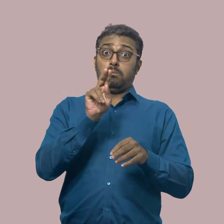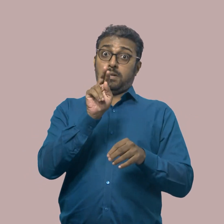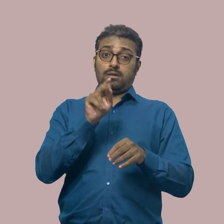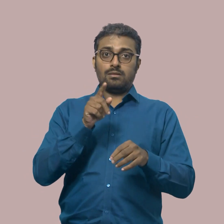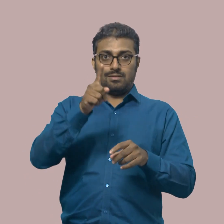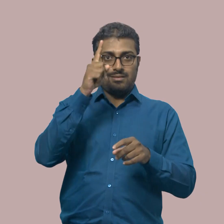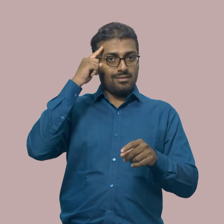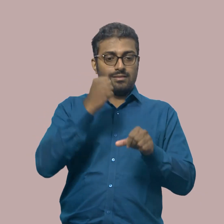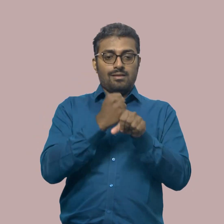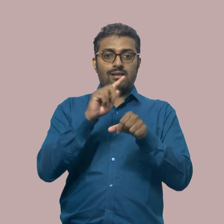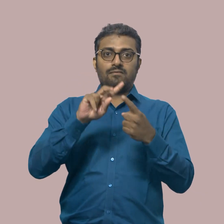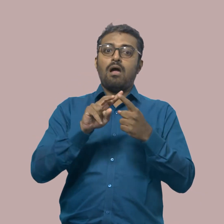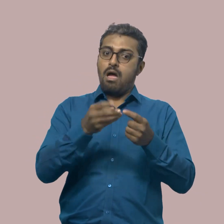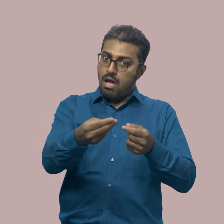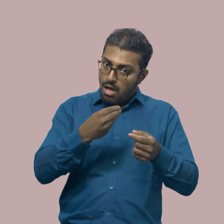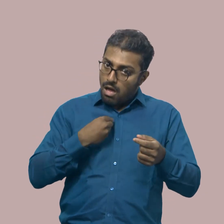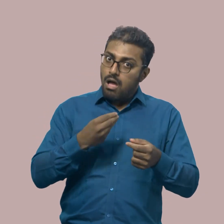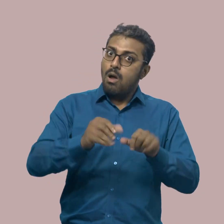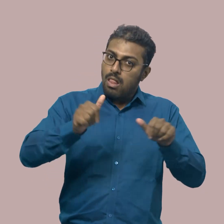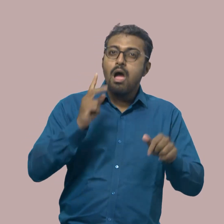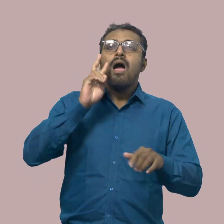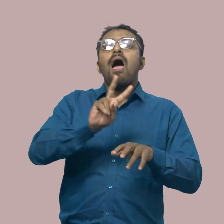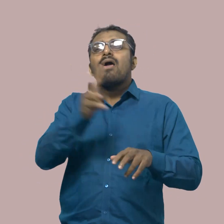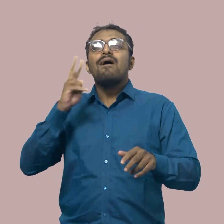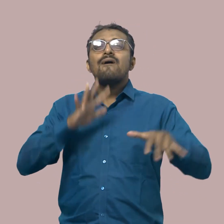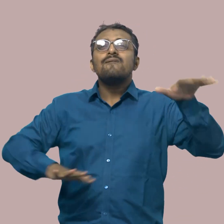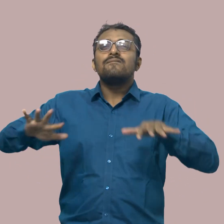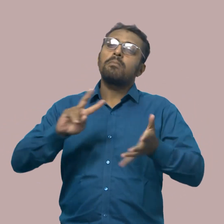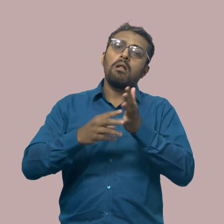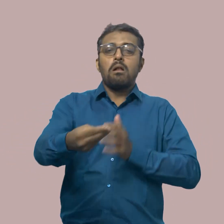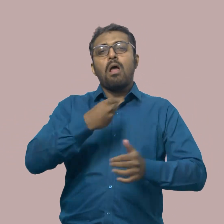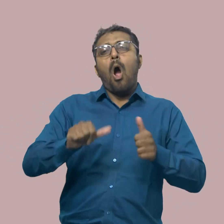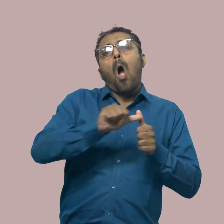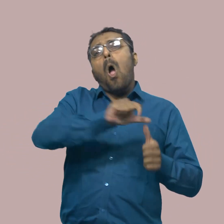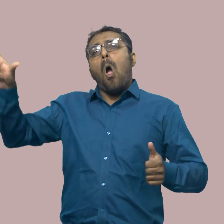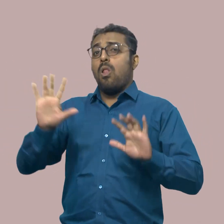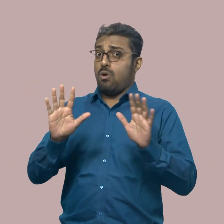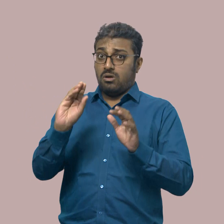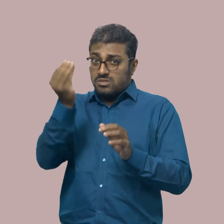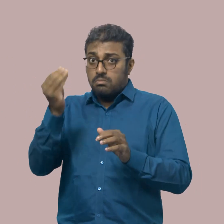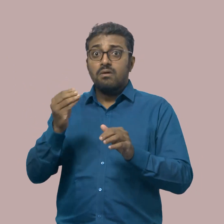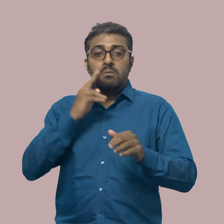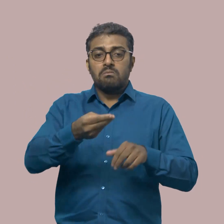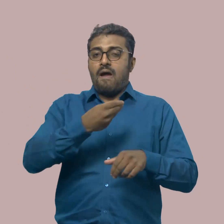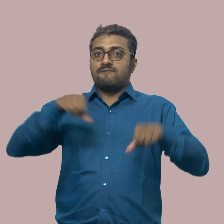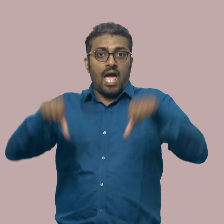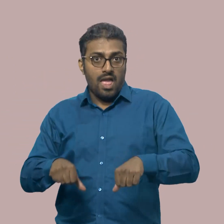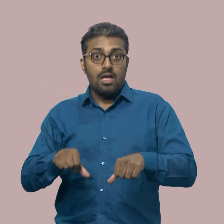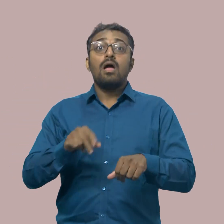it's mean other person is giving to the signer, it's mean signer is taking. However, not all verbs can